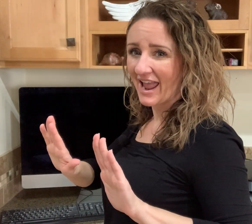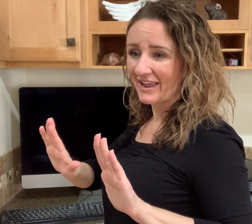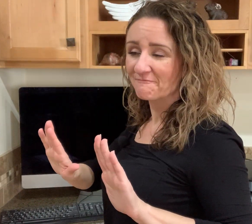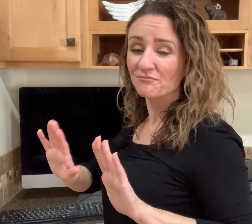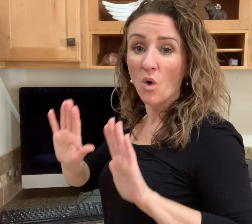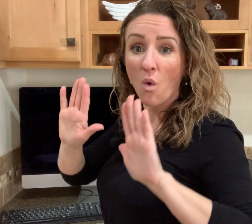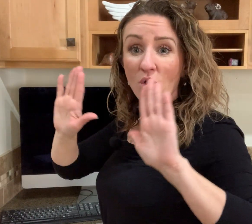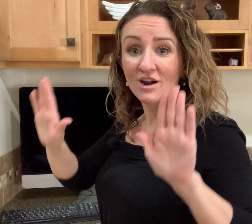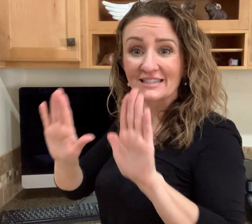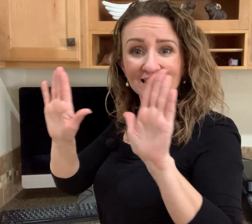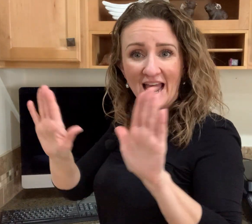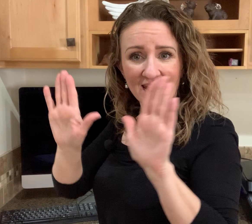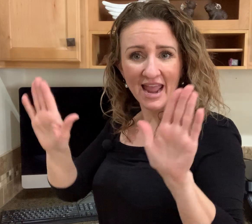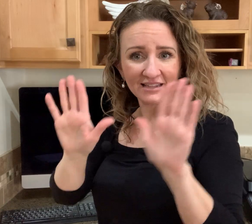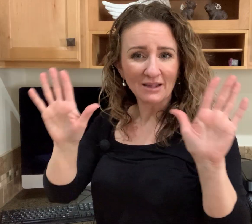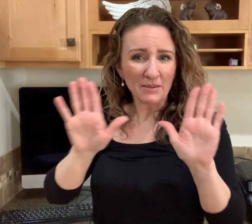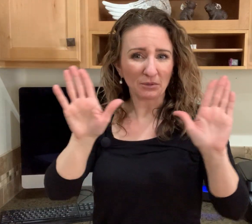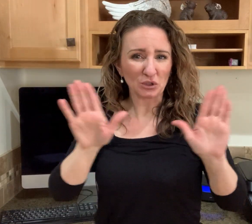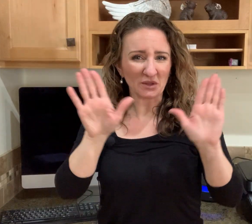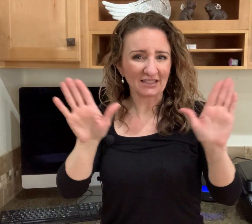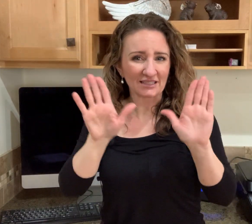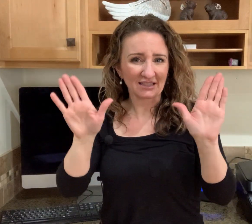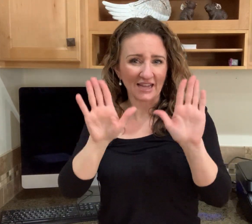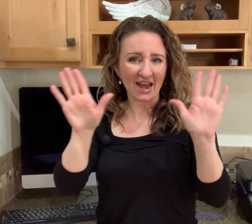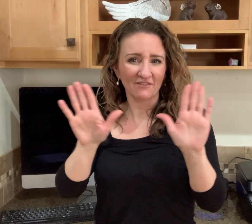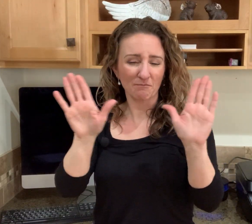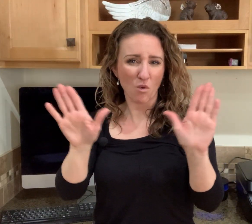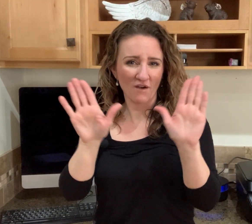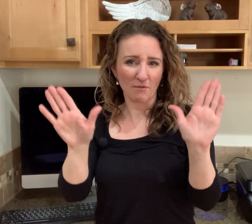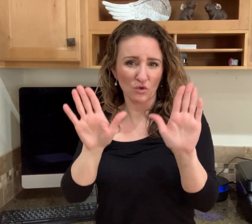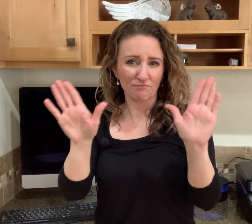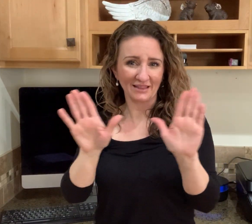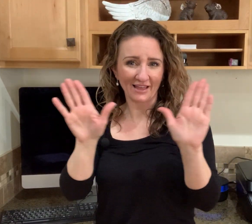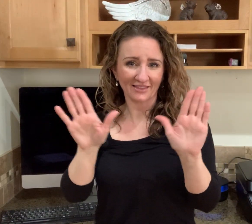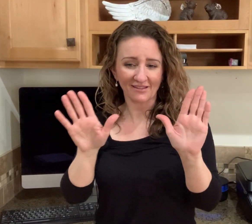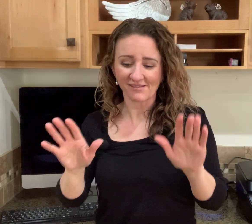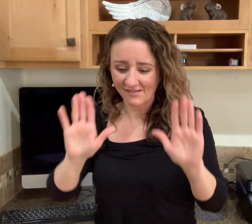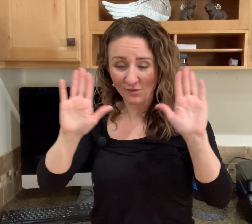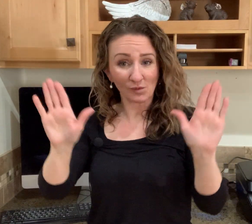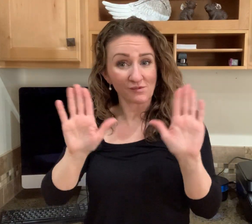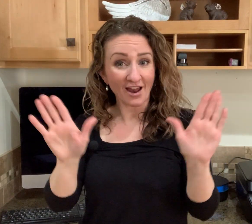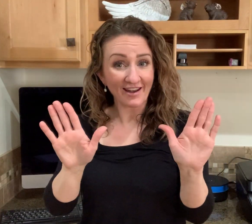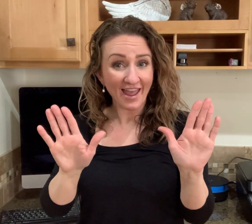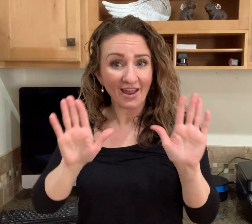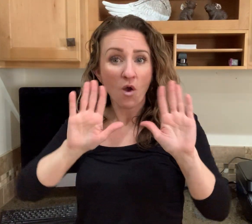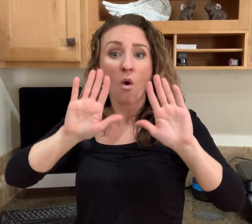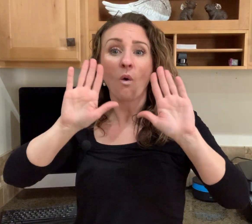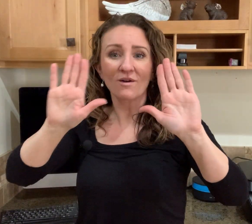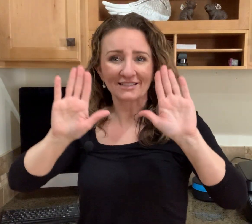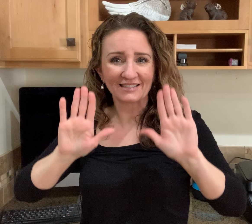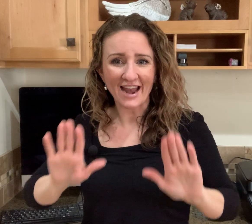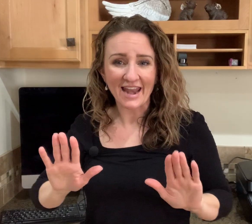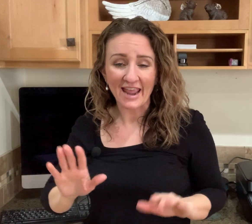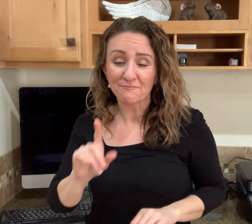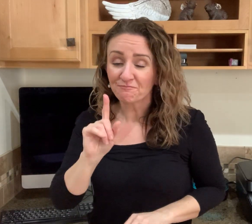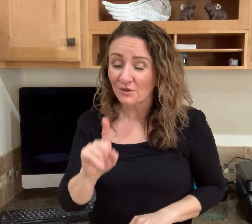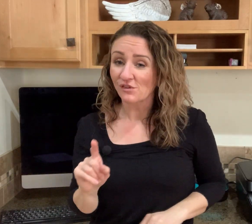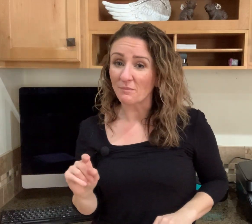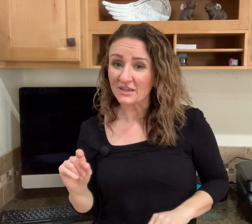Sunday. Or Sunday. Some people do this kind of more of a movement like this. So Sunday or Sunday. Something